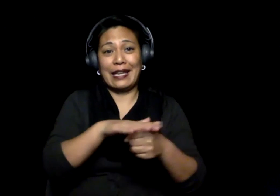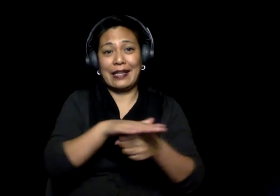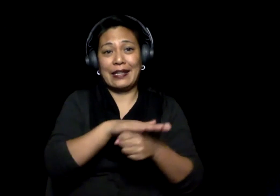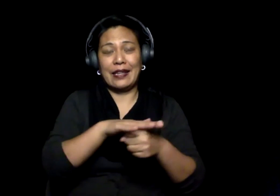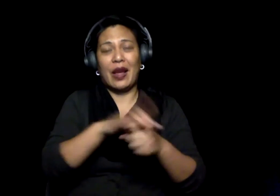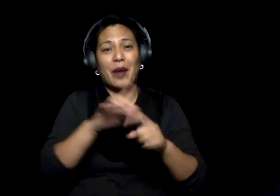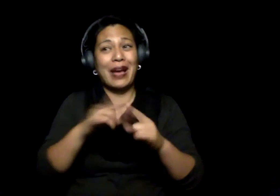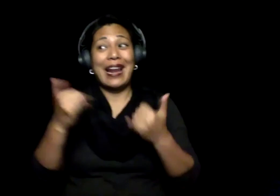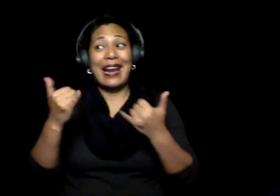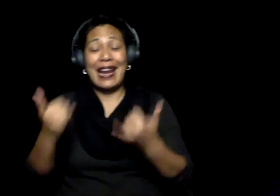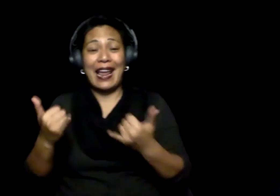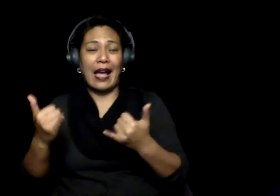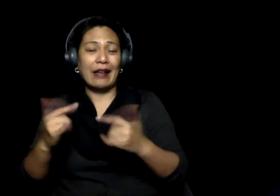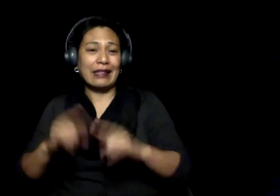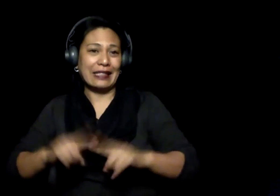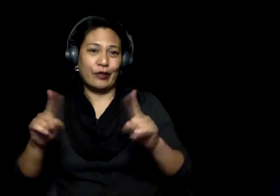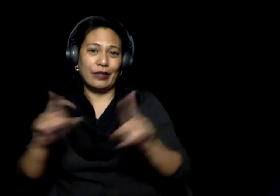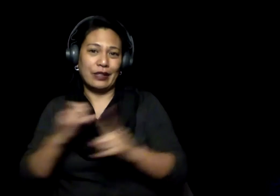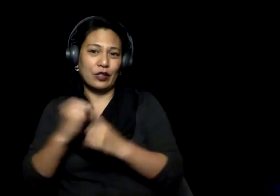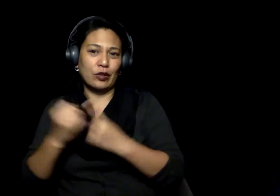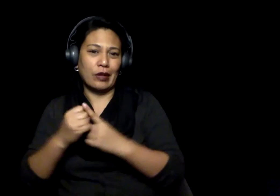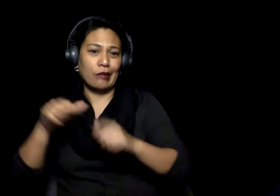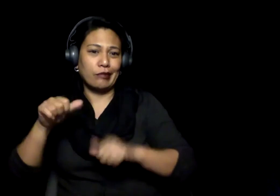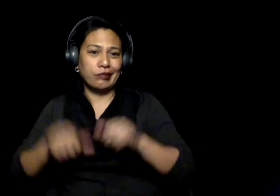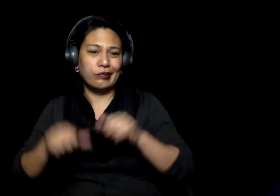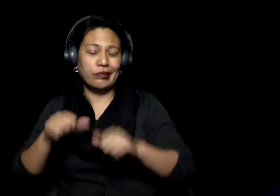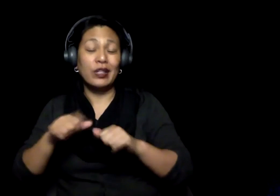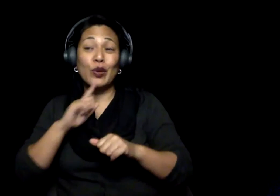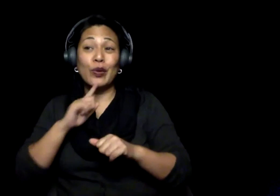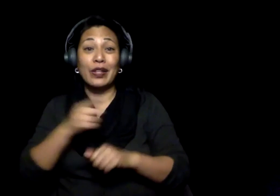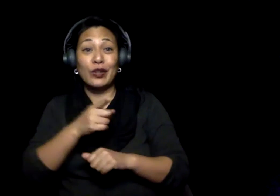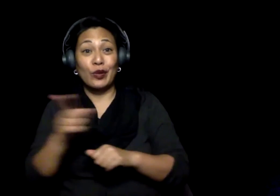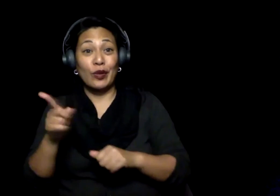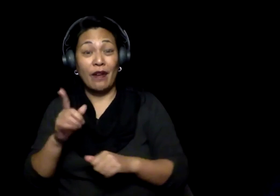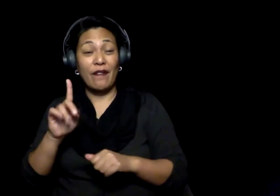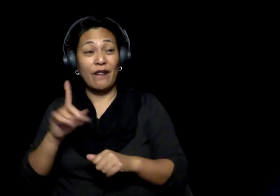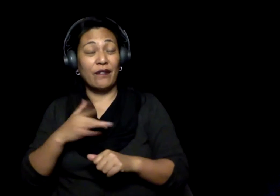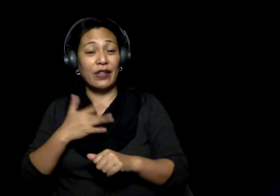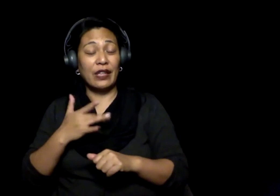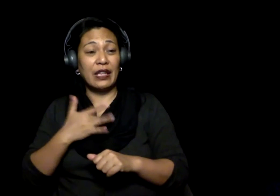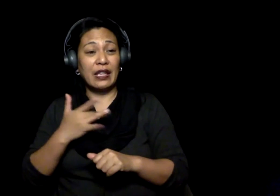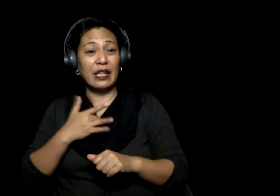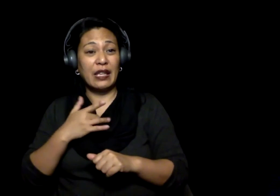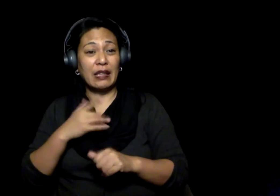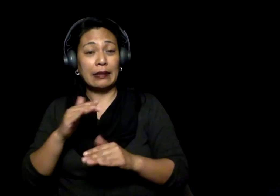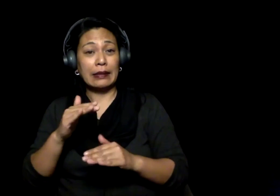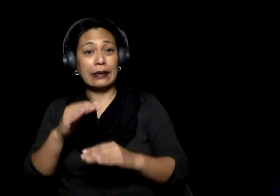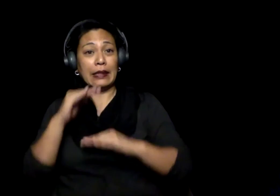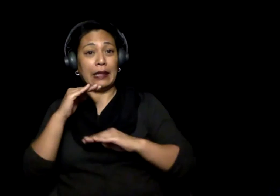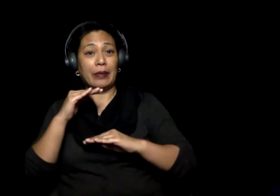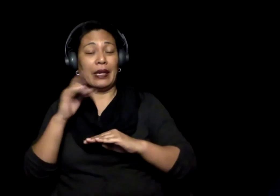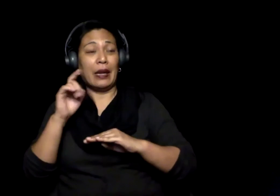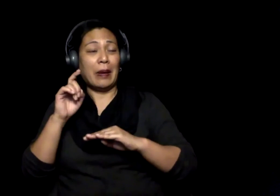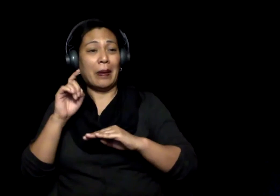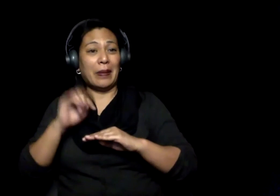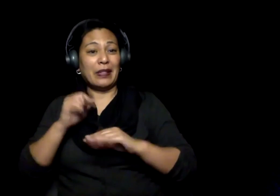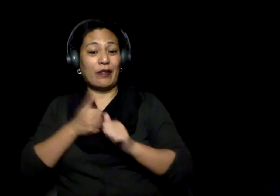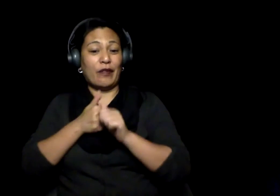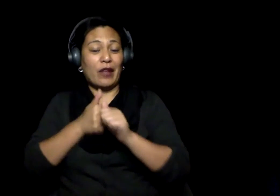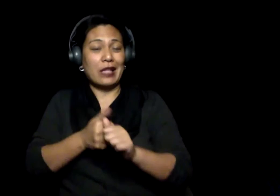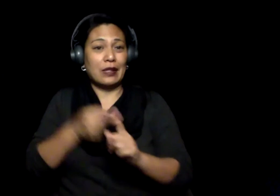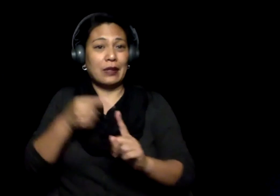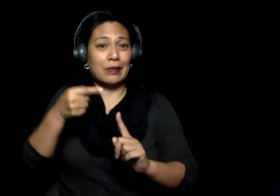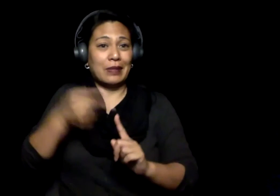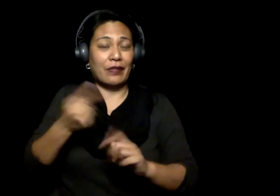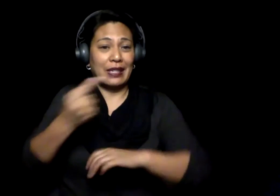unsure. And so I don't think you need to feel necessarily restricted by particular dates. If you